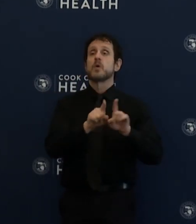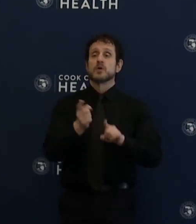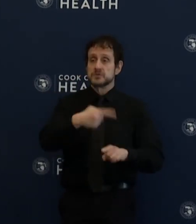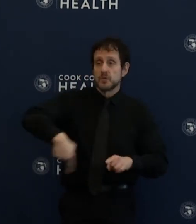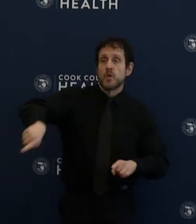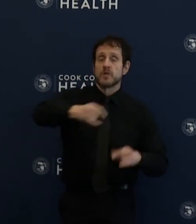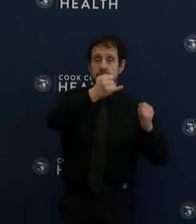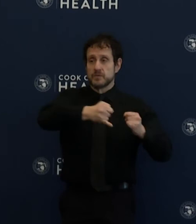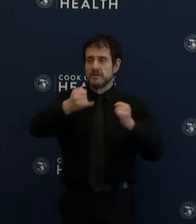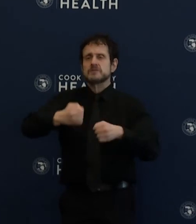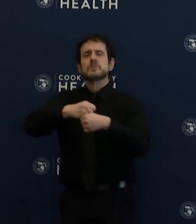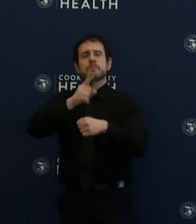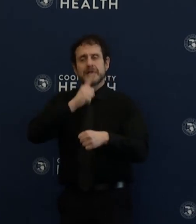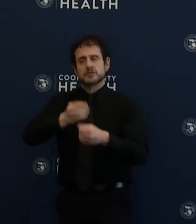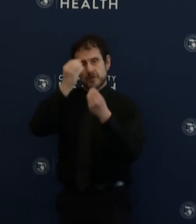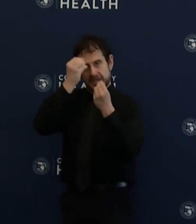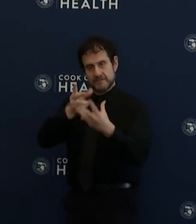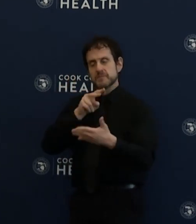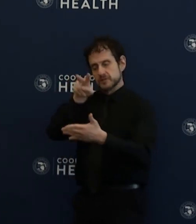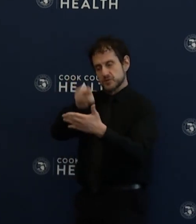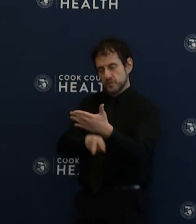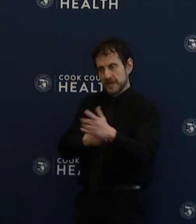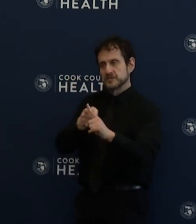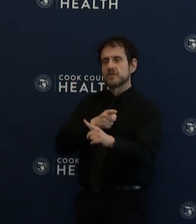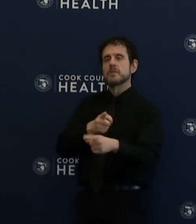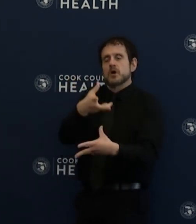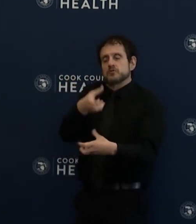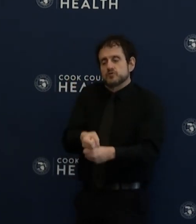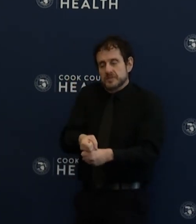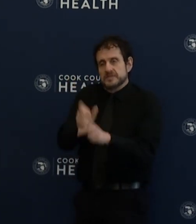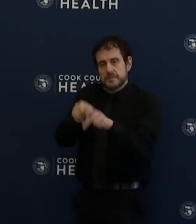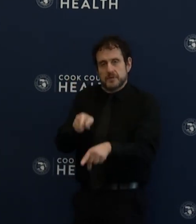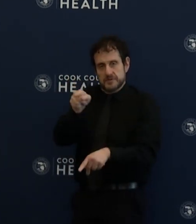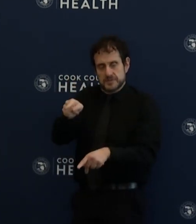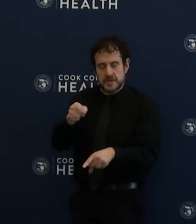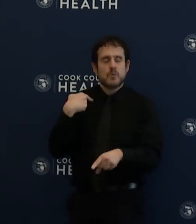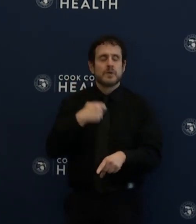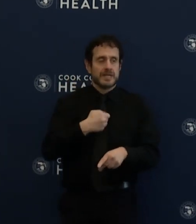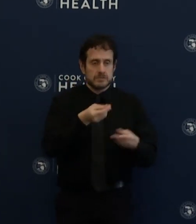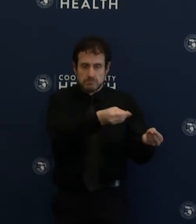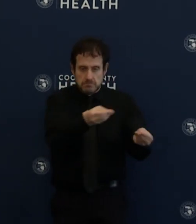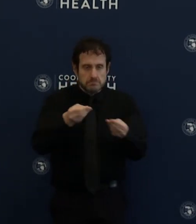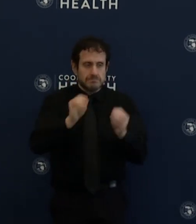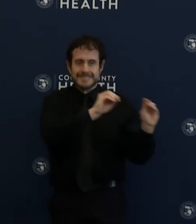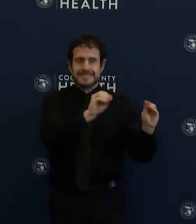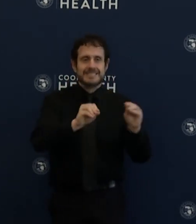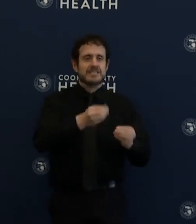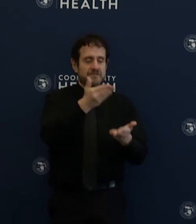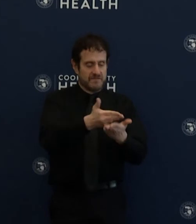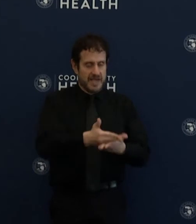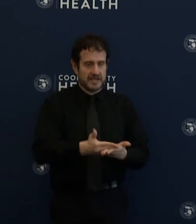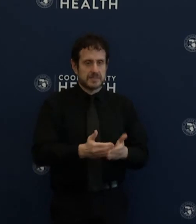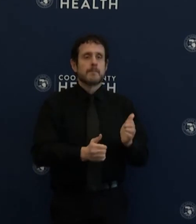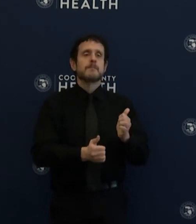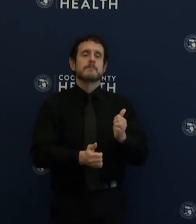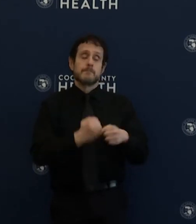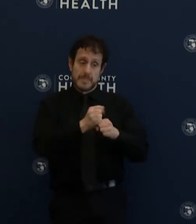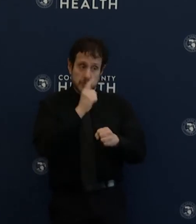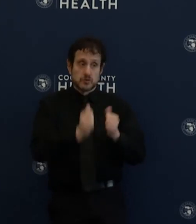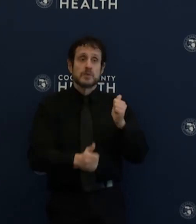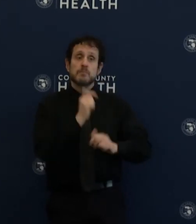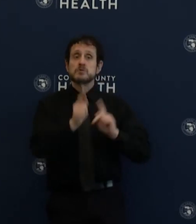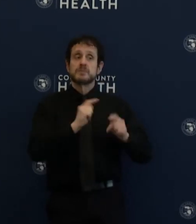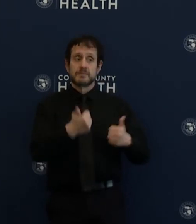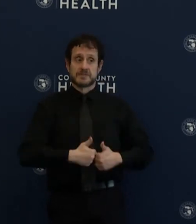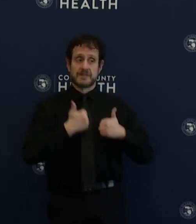everything we can to give everybody the most amount of facts so that we can make sure that the most lives are saved. And I thank you for that question, but know that we